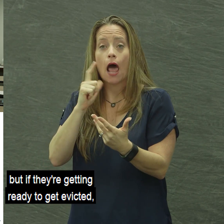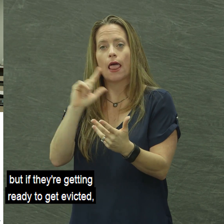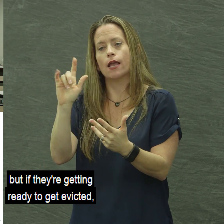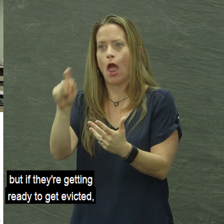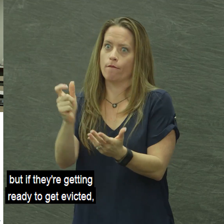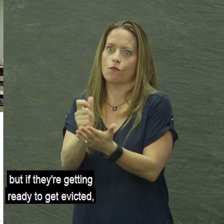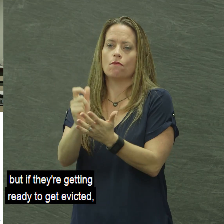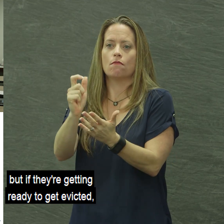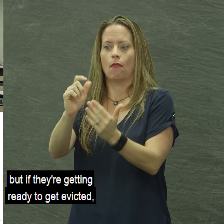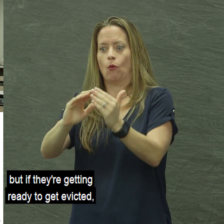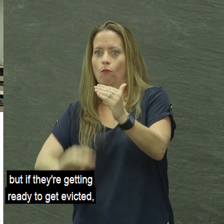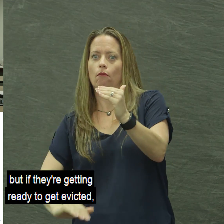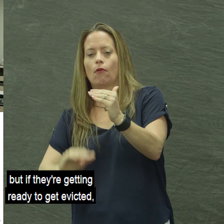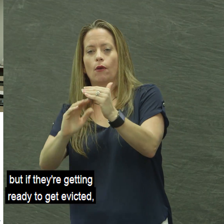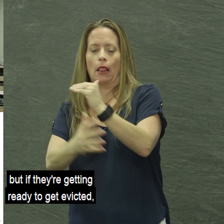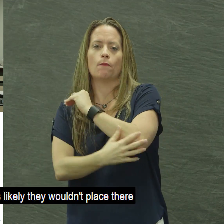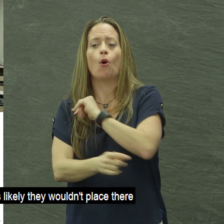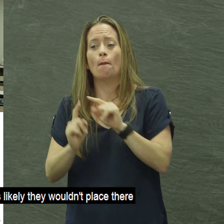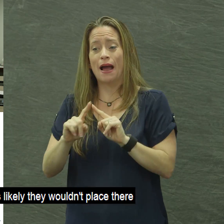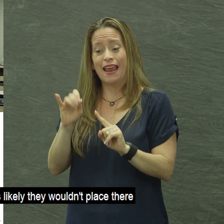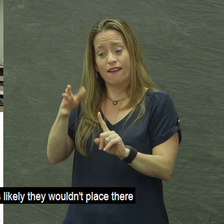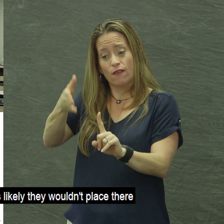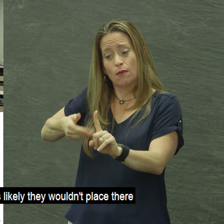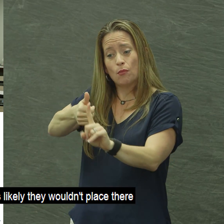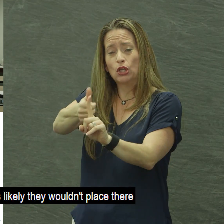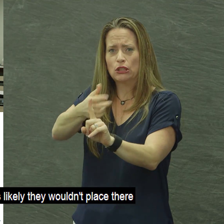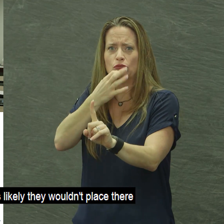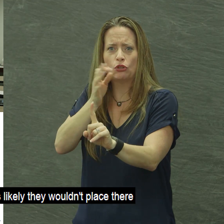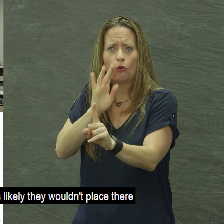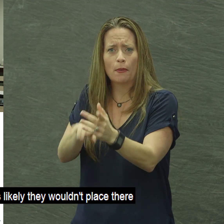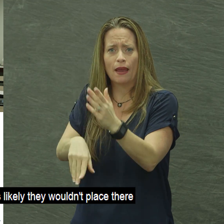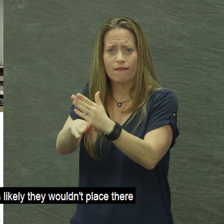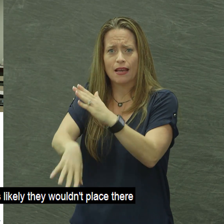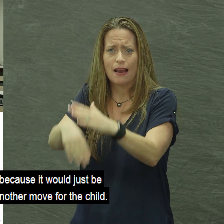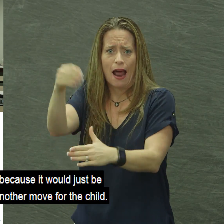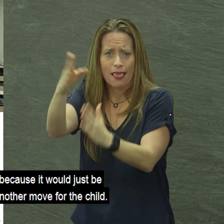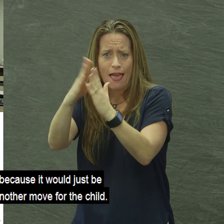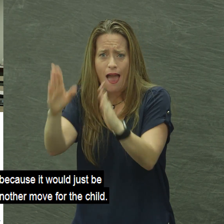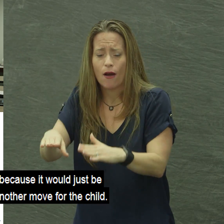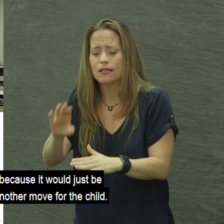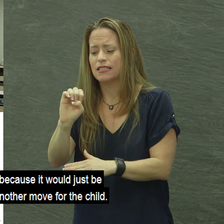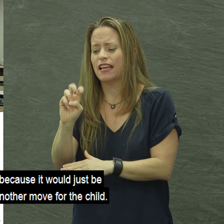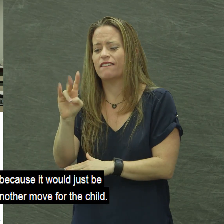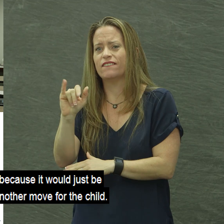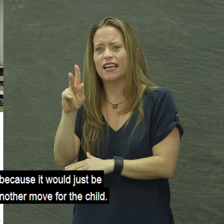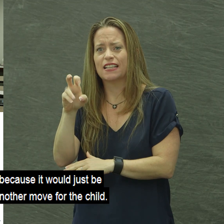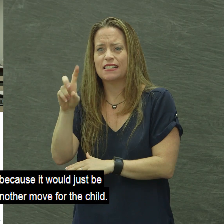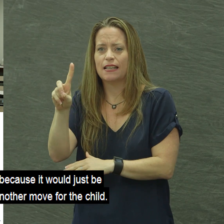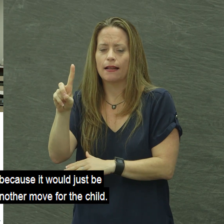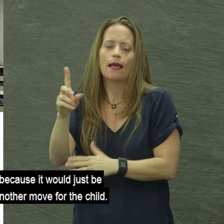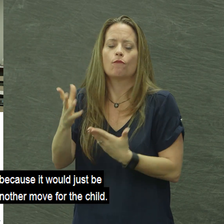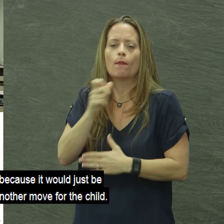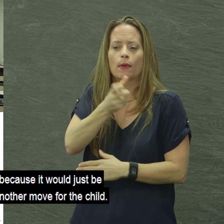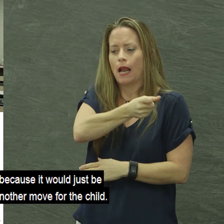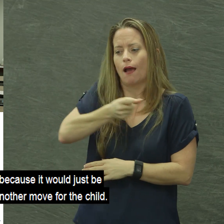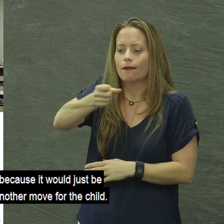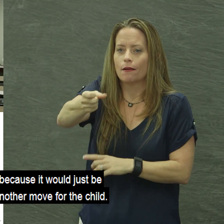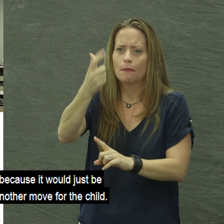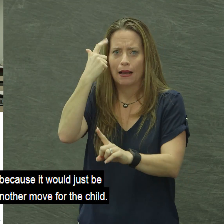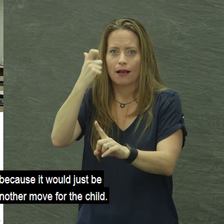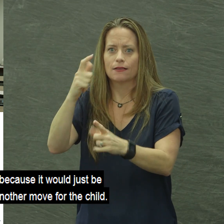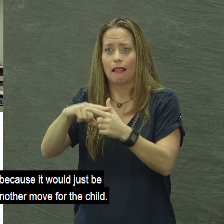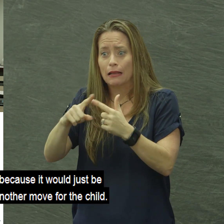they're getting ready to get evicted, then it's likely they wouldn't place there because it would just be another move for the child.